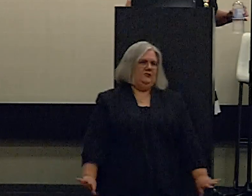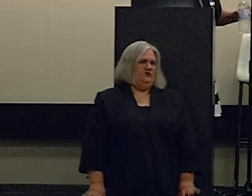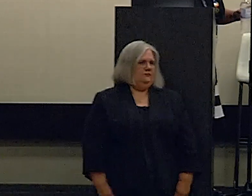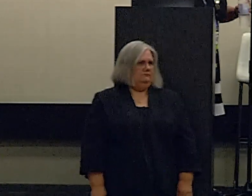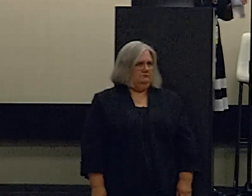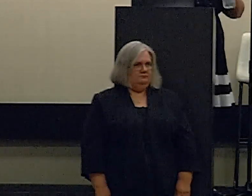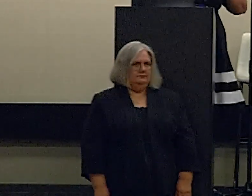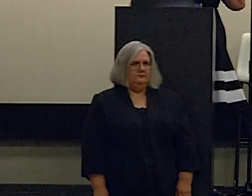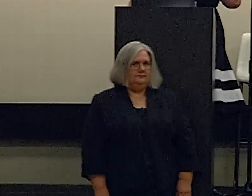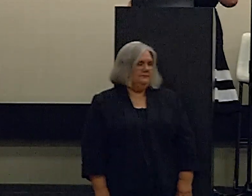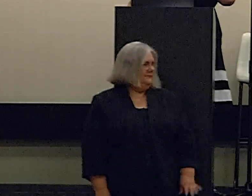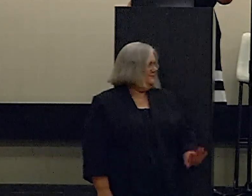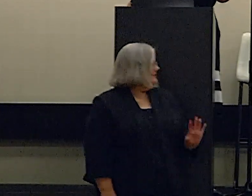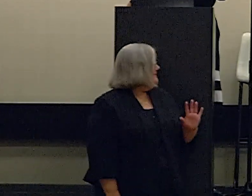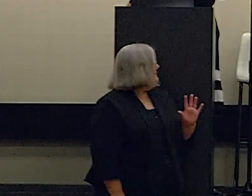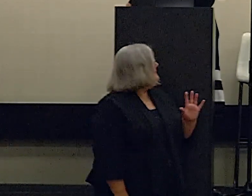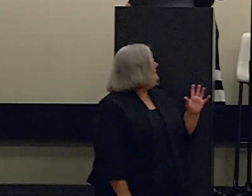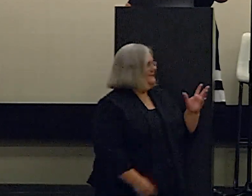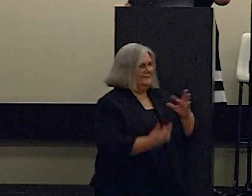It's going to get in my way.